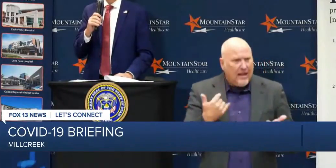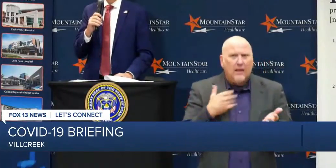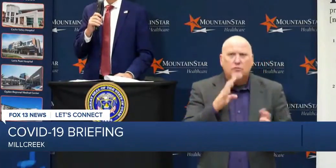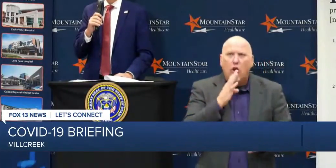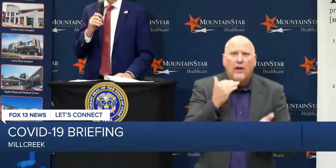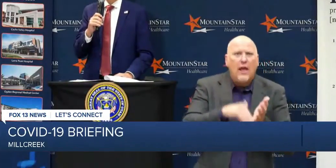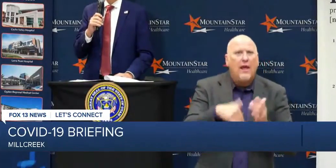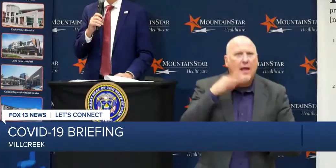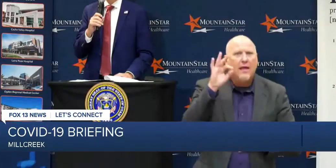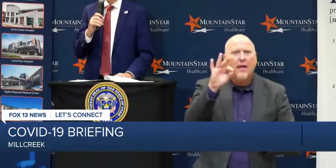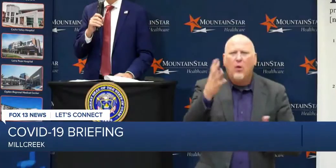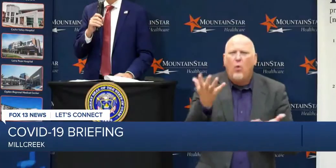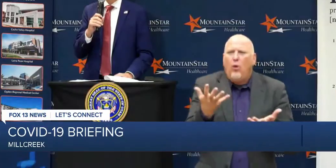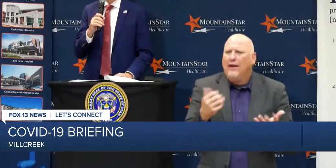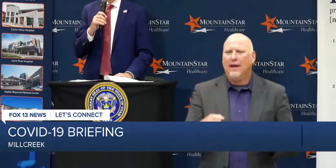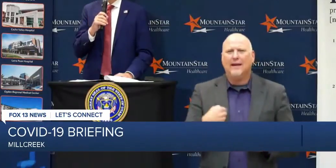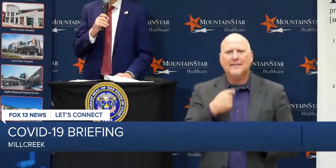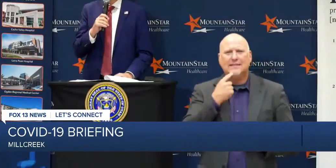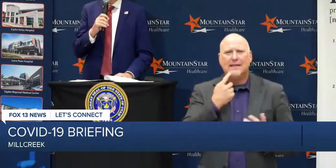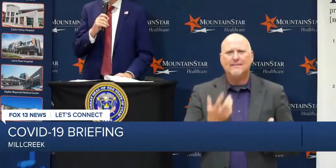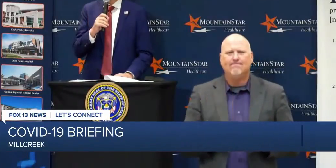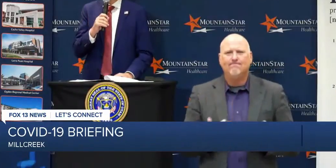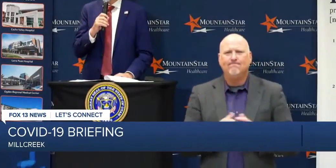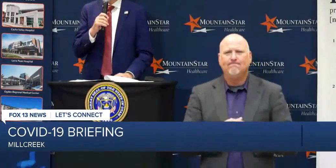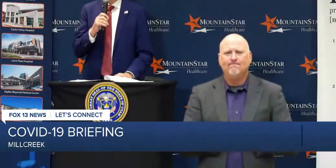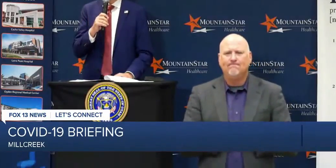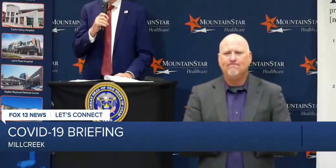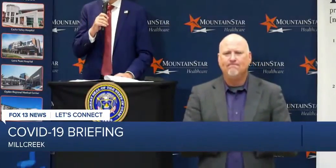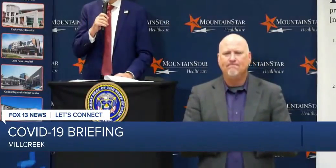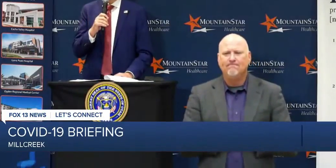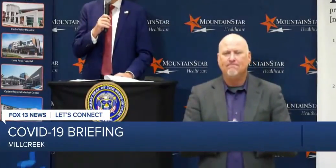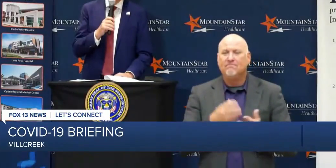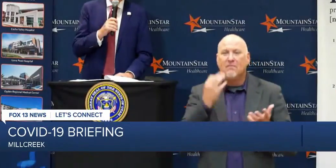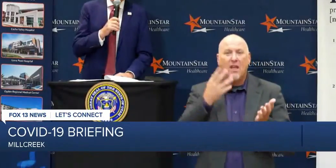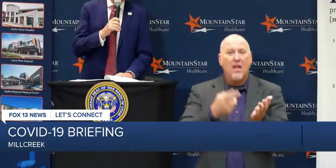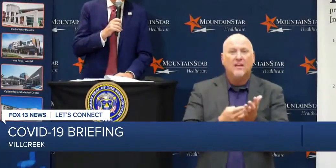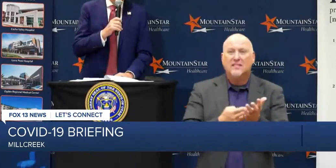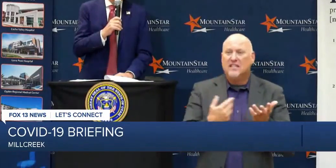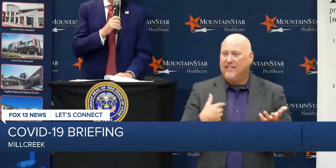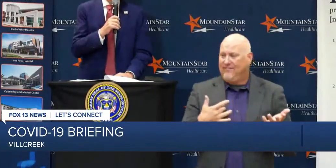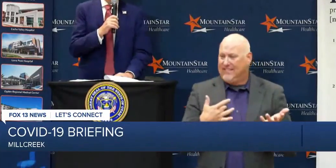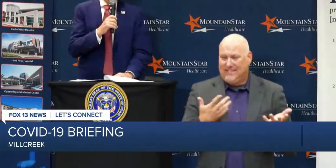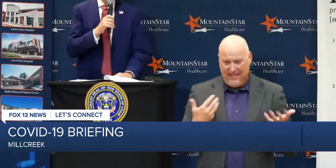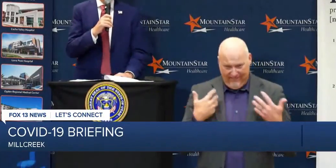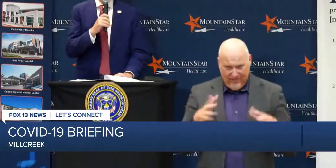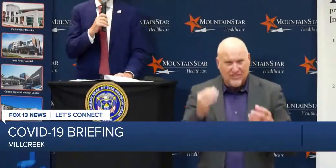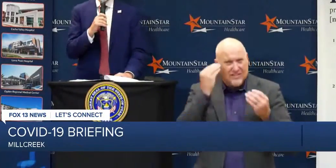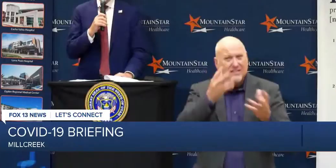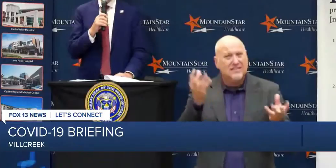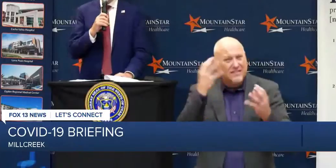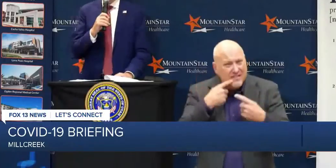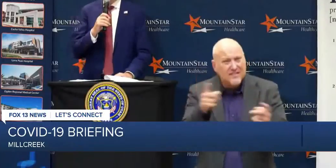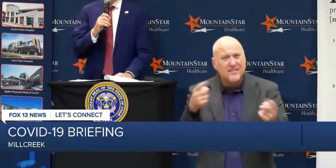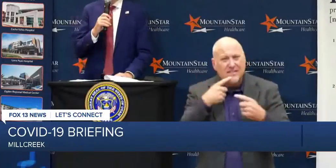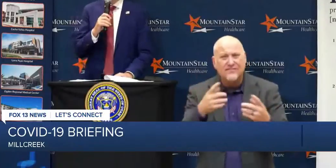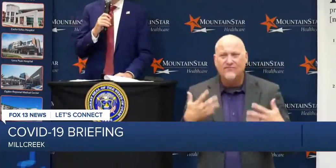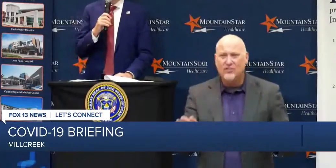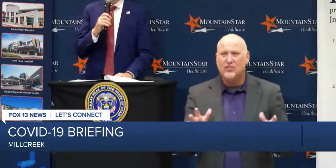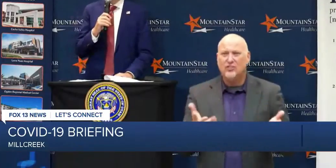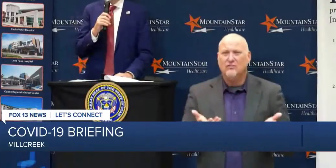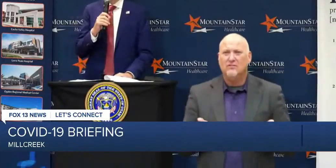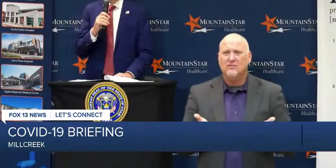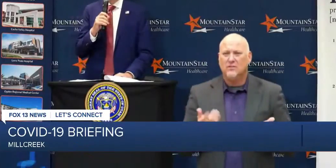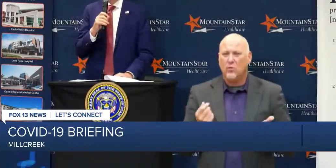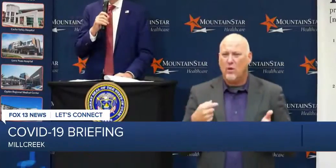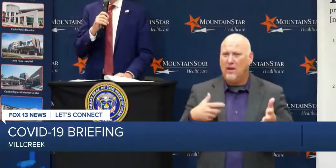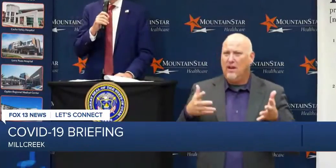And the truth is that there's probably not much. If they were listening to me, they would have gotten vaccinated anyway.